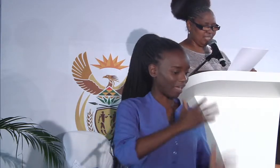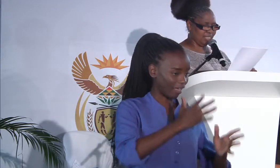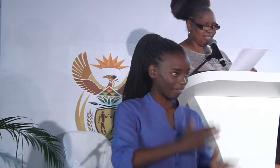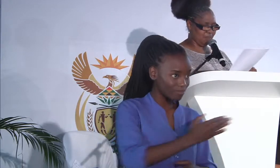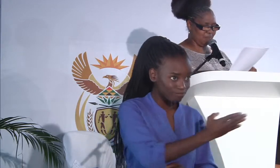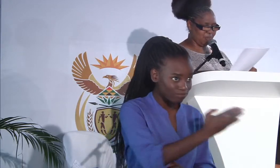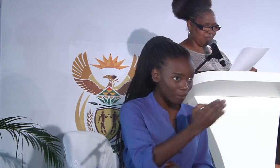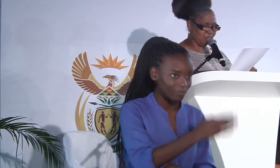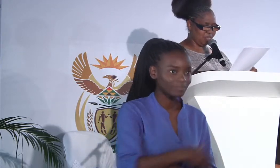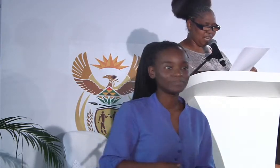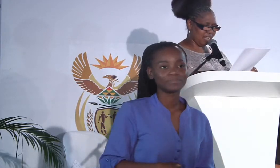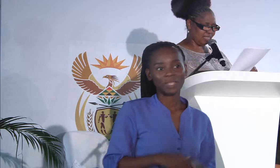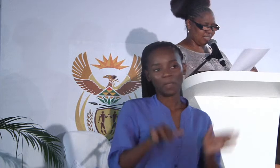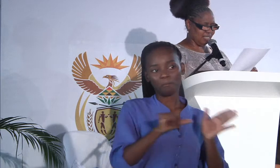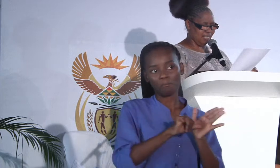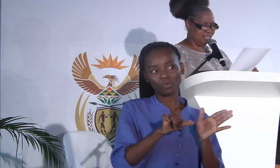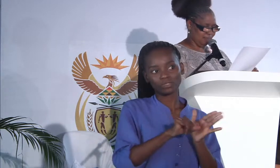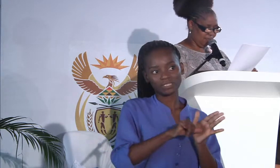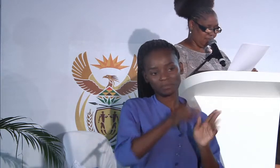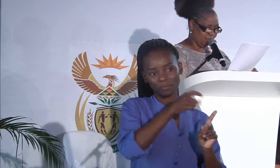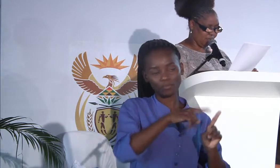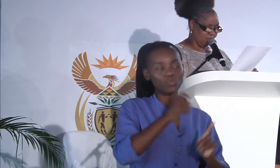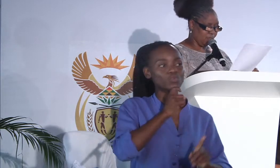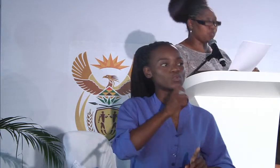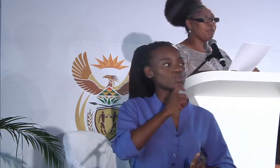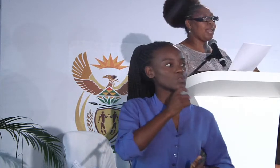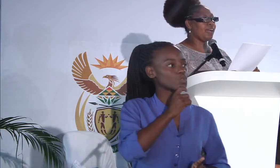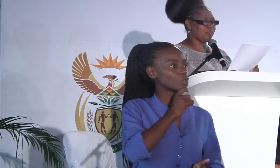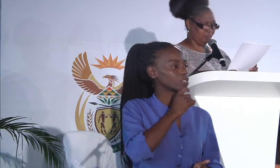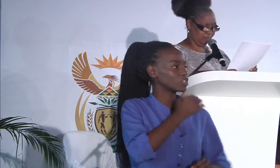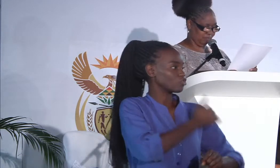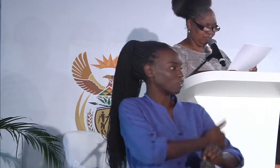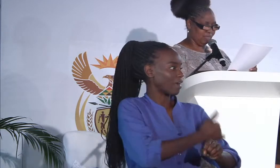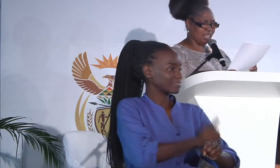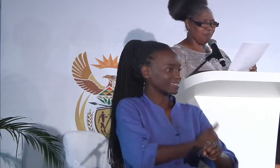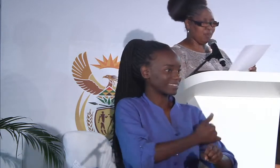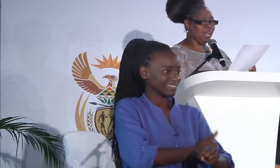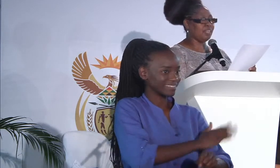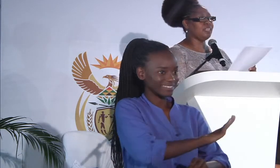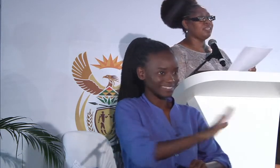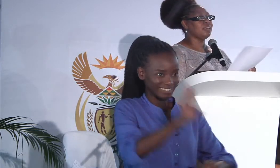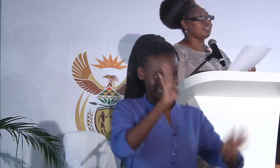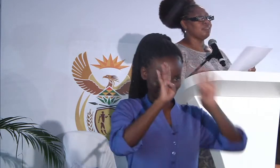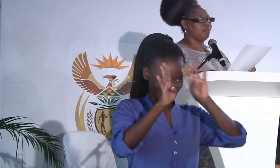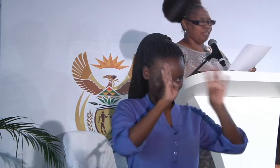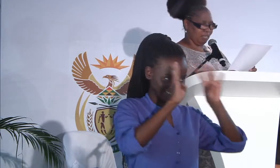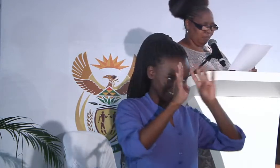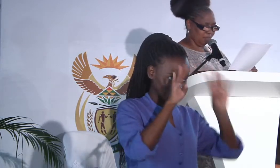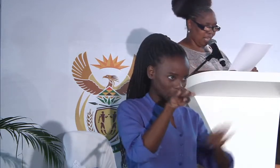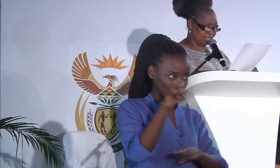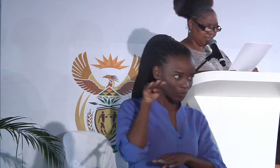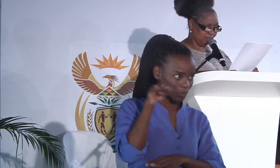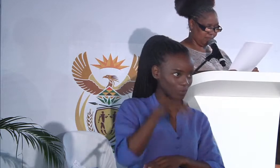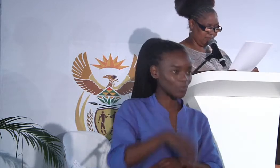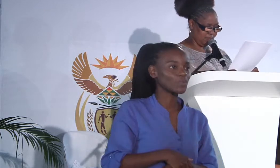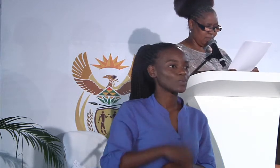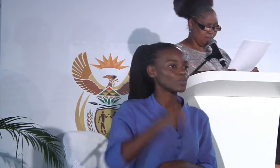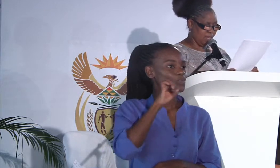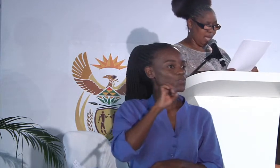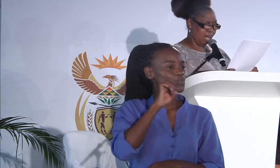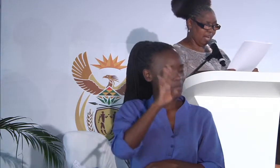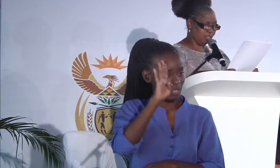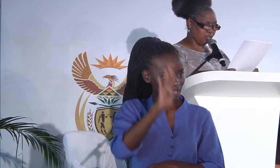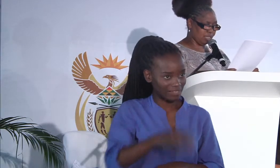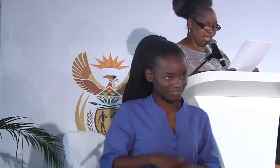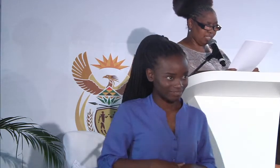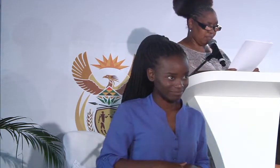important, the people who use drugs. Dumelang. Sanbonani, Mzansi. I'd